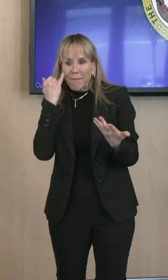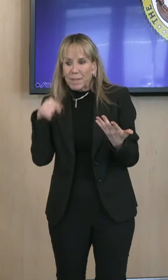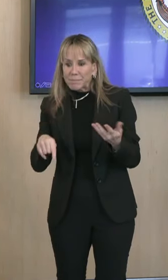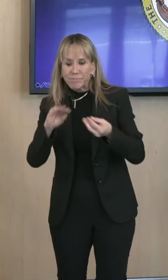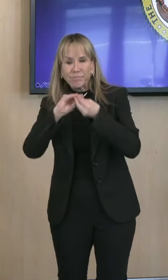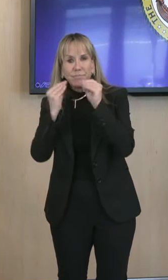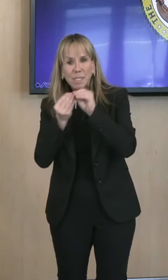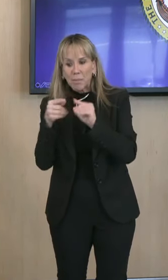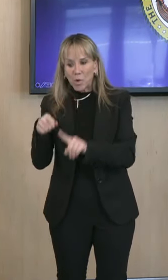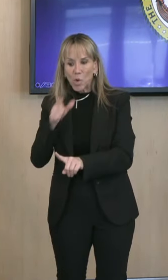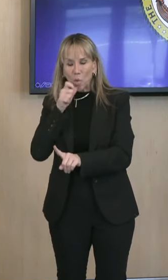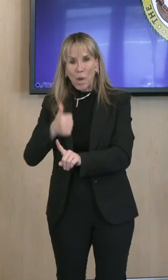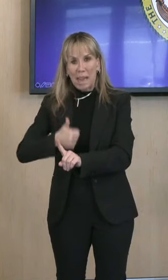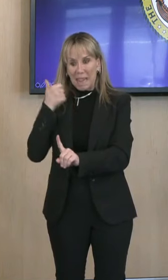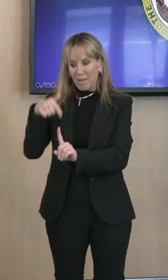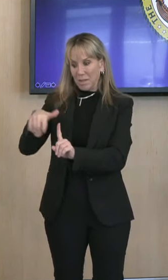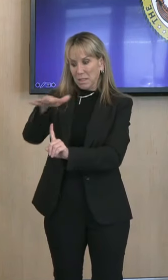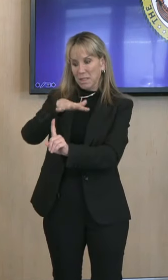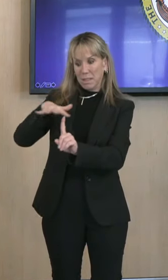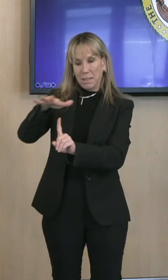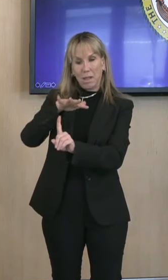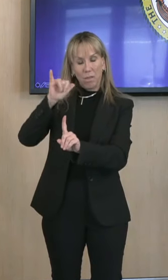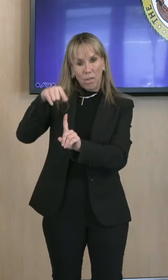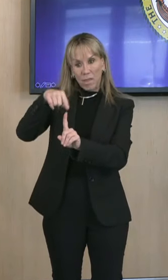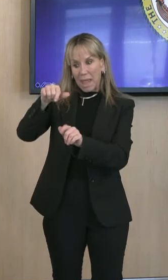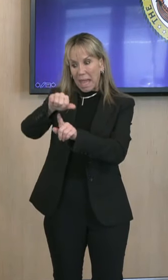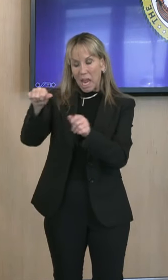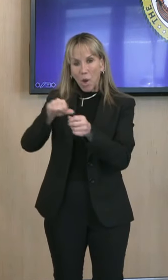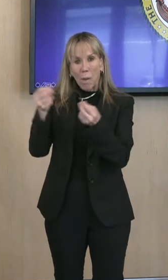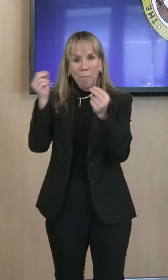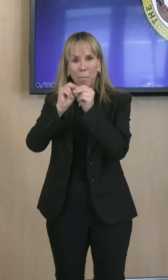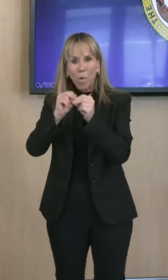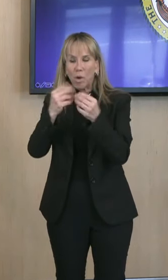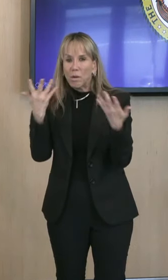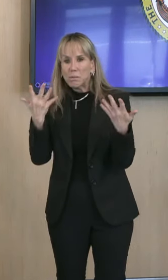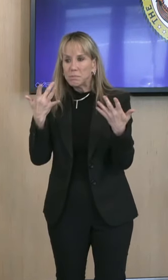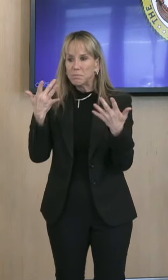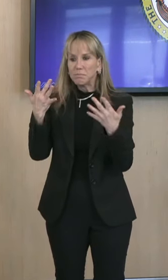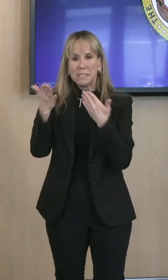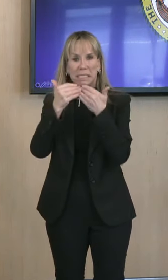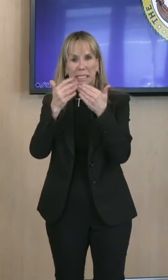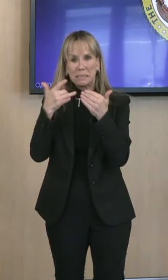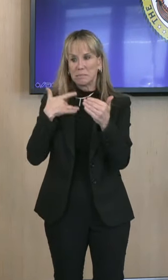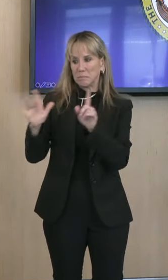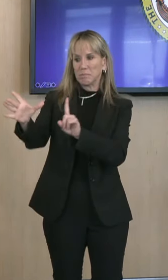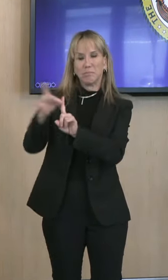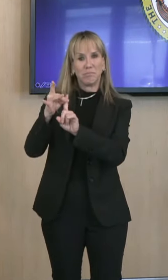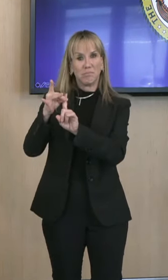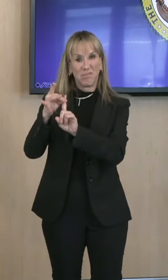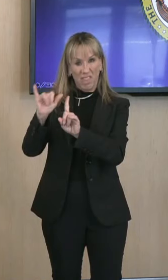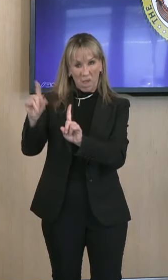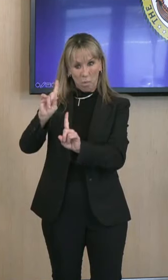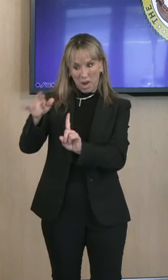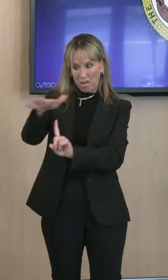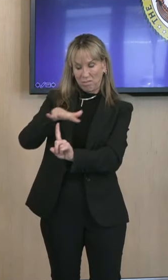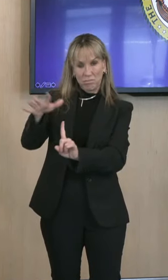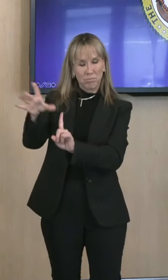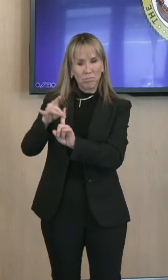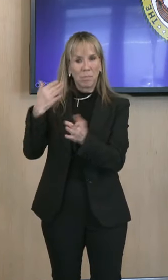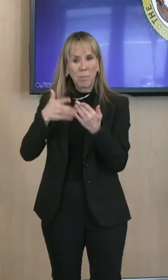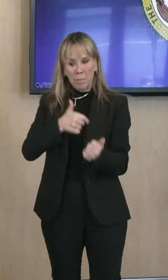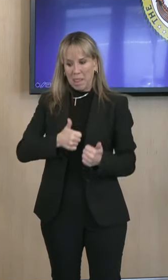based on where somebody resides, that is where they got infected. This